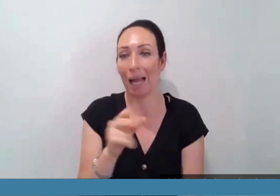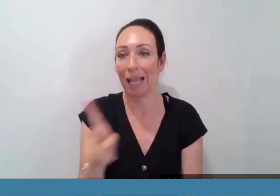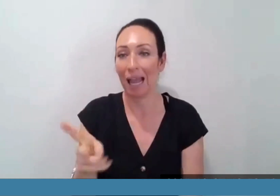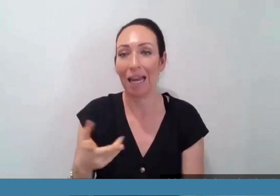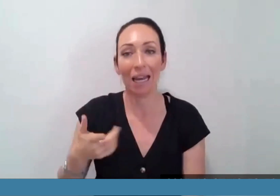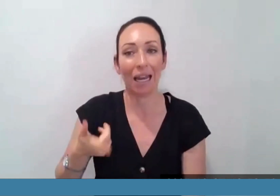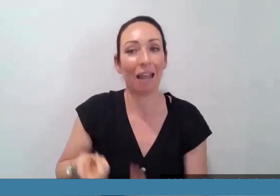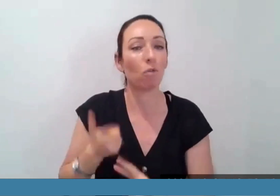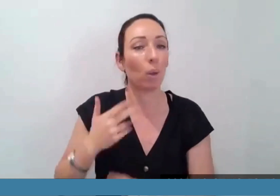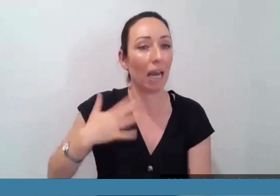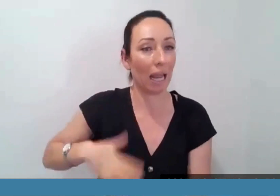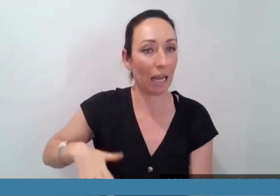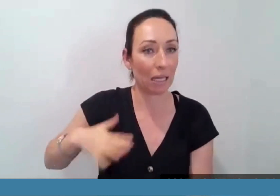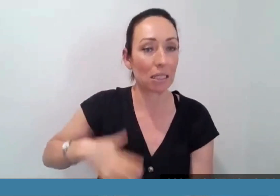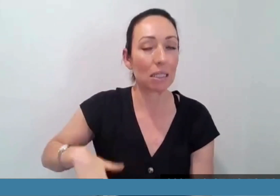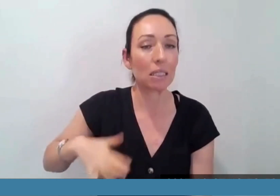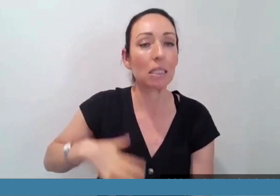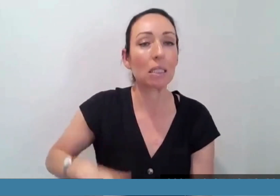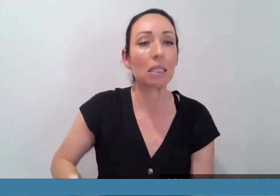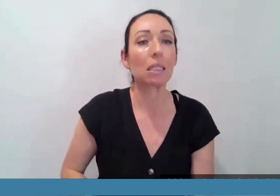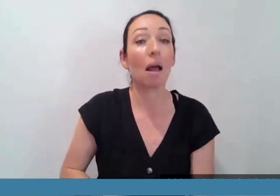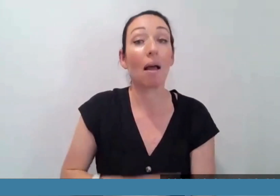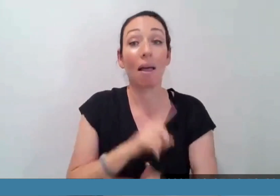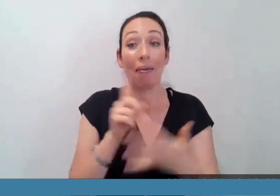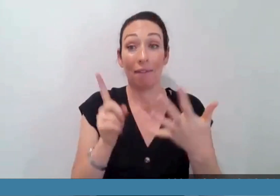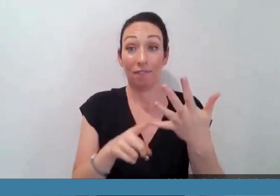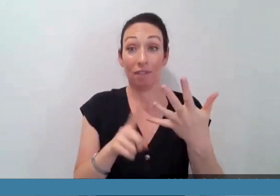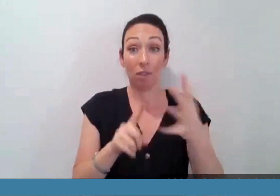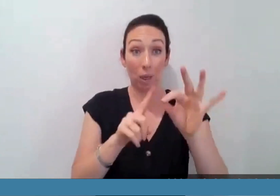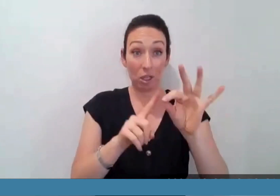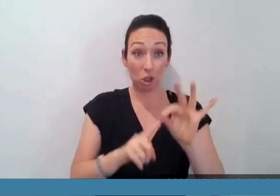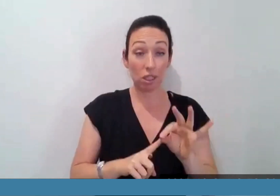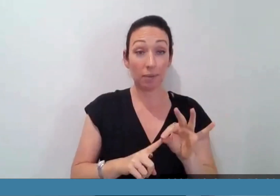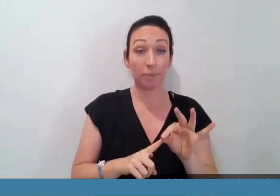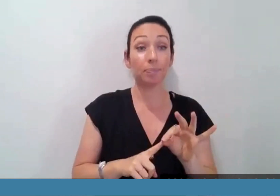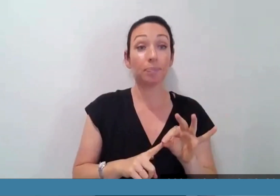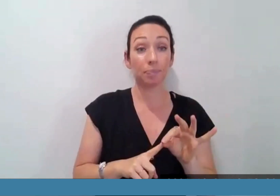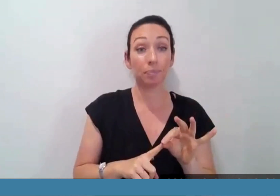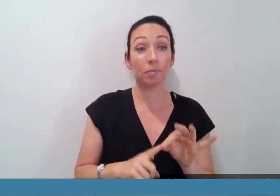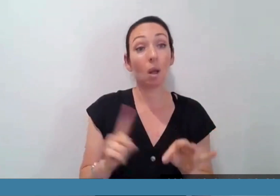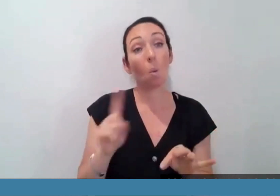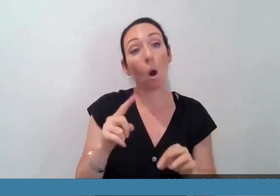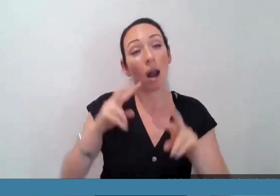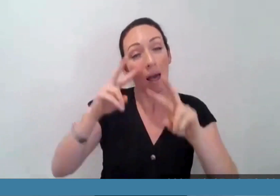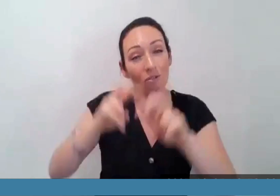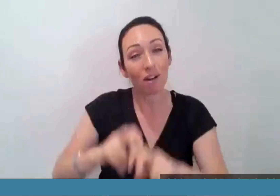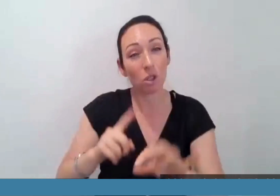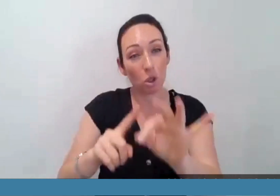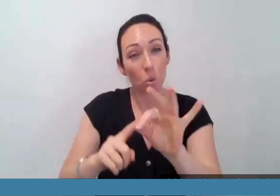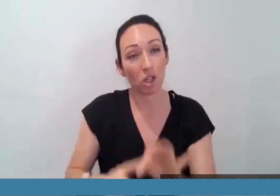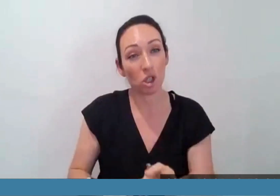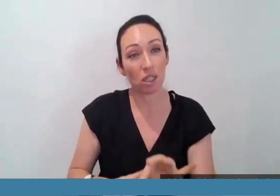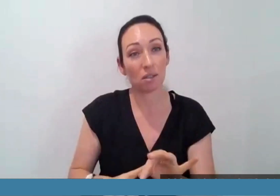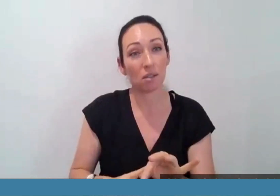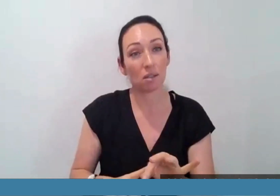question that we had come through was, what are the research questions for the commissioned research?